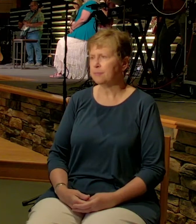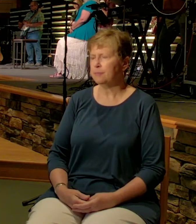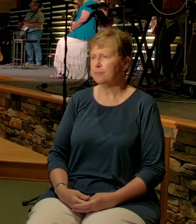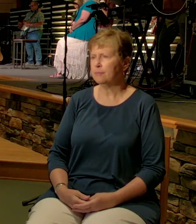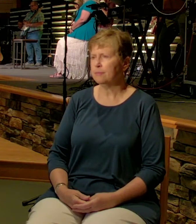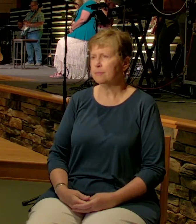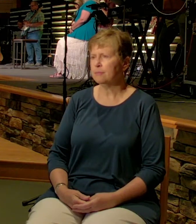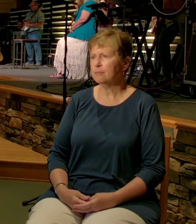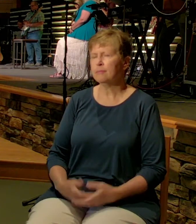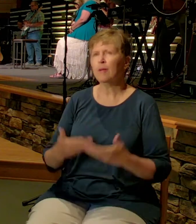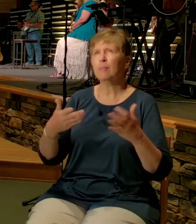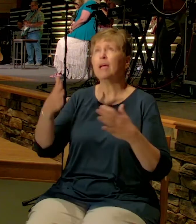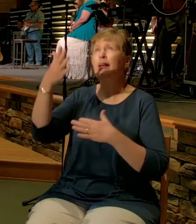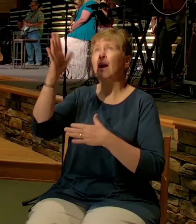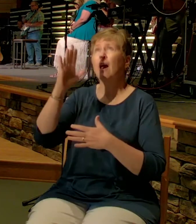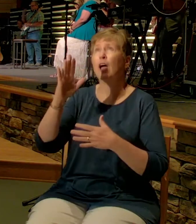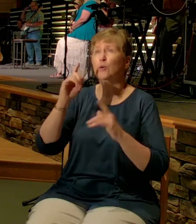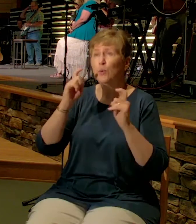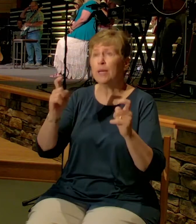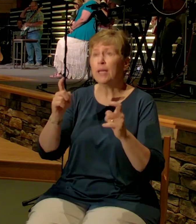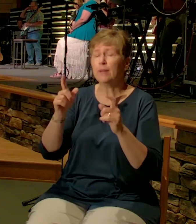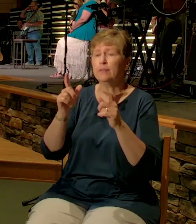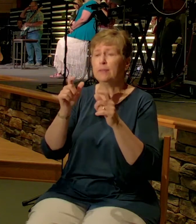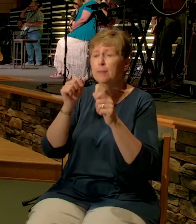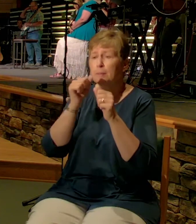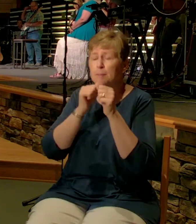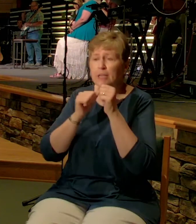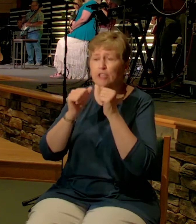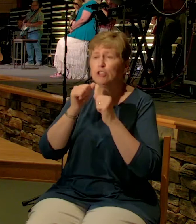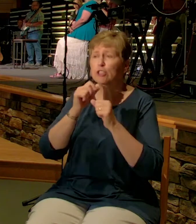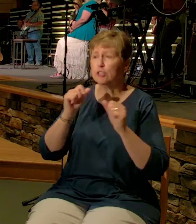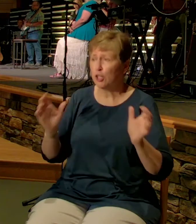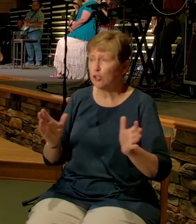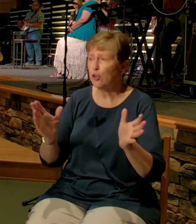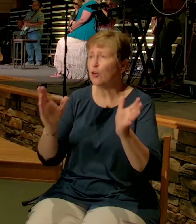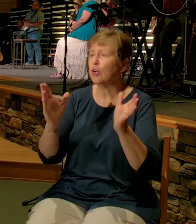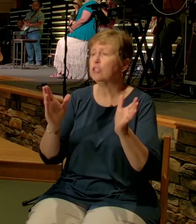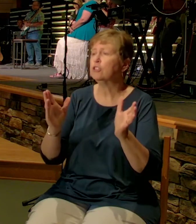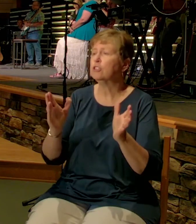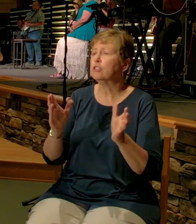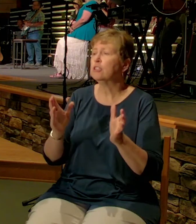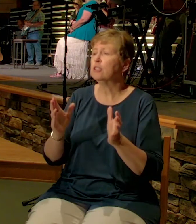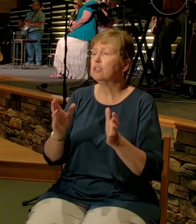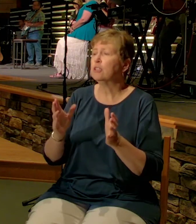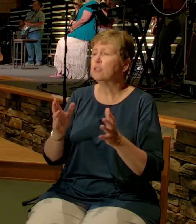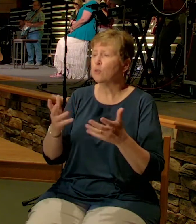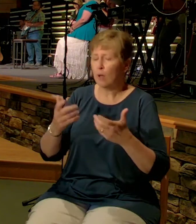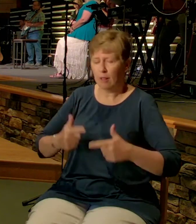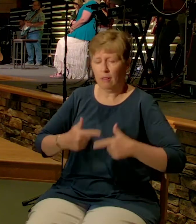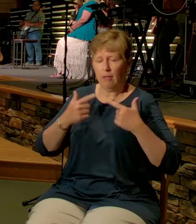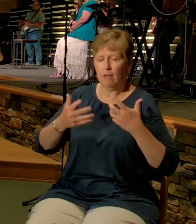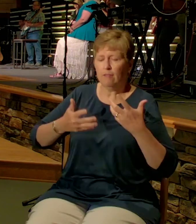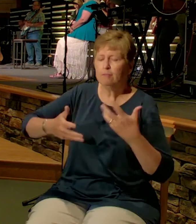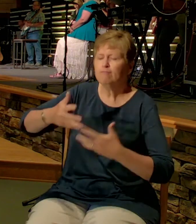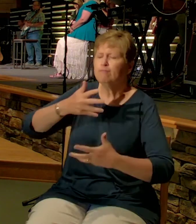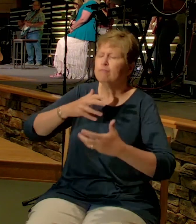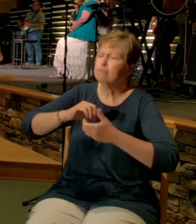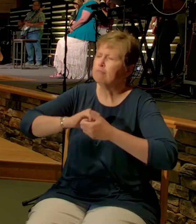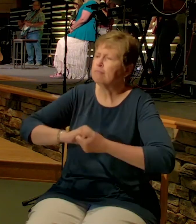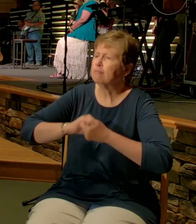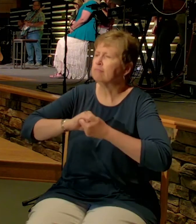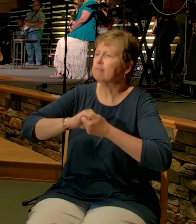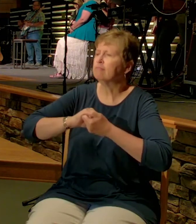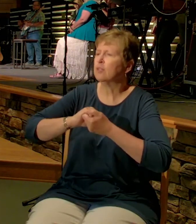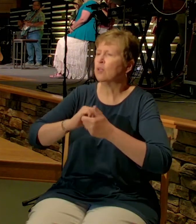May God, who gives this patience and encouragement, help you live in complete harmony with each other. Then all of you can